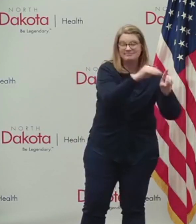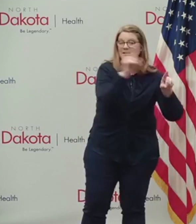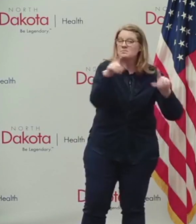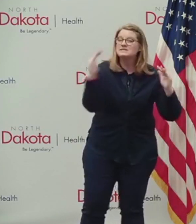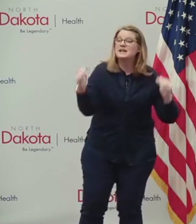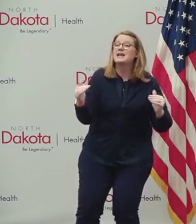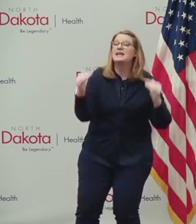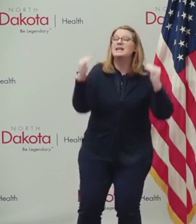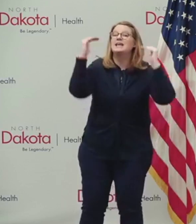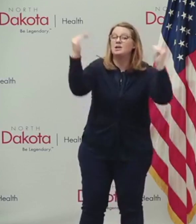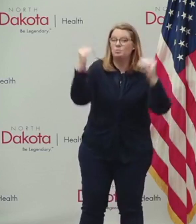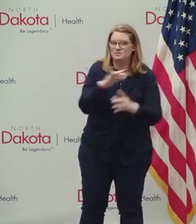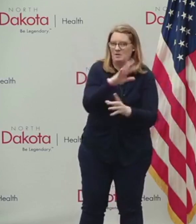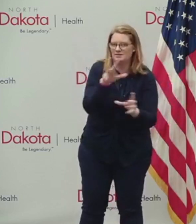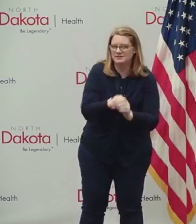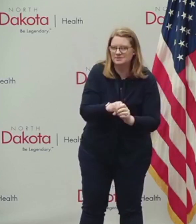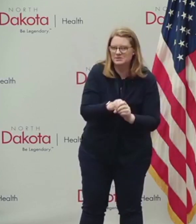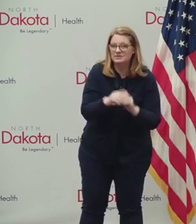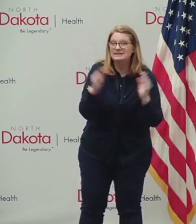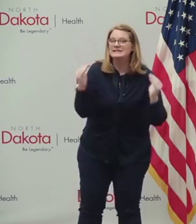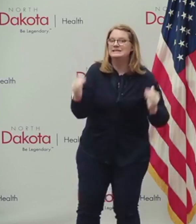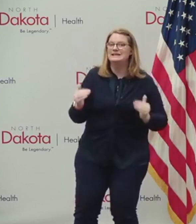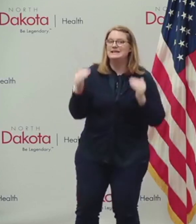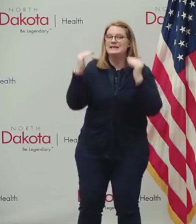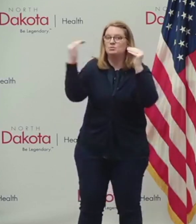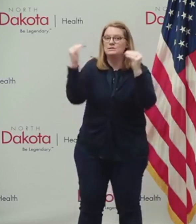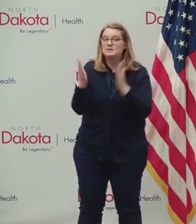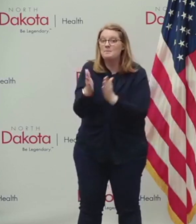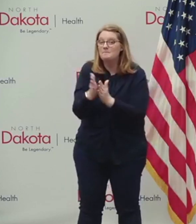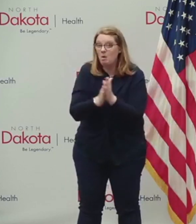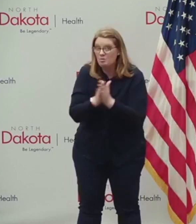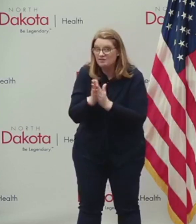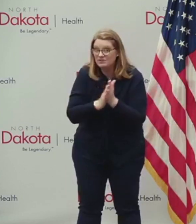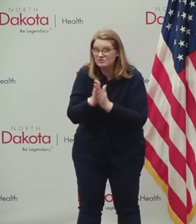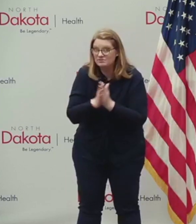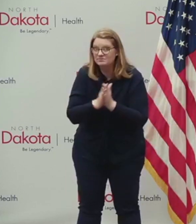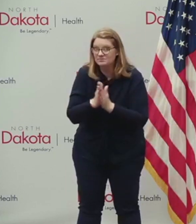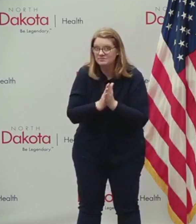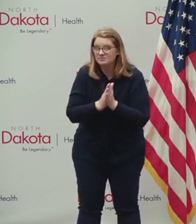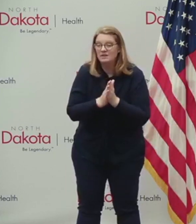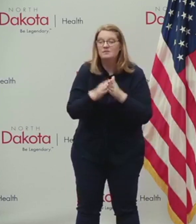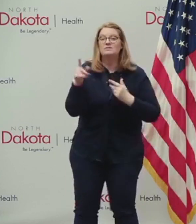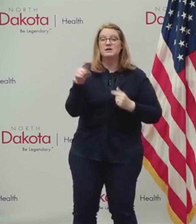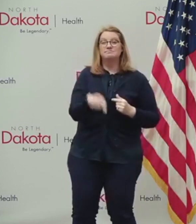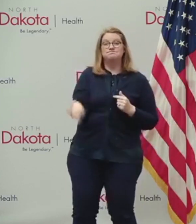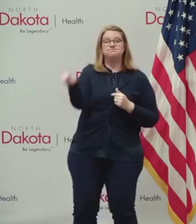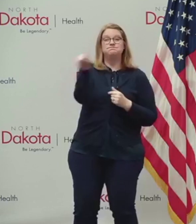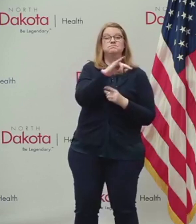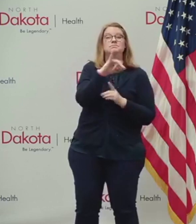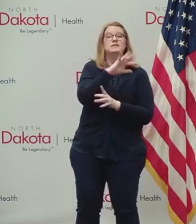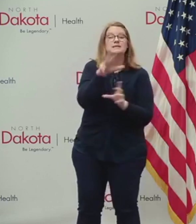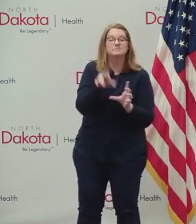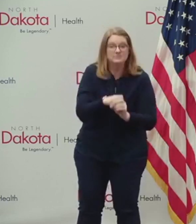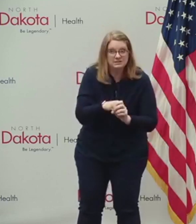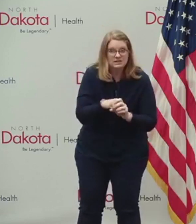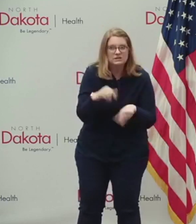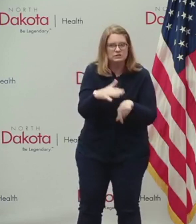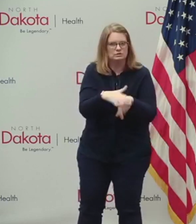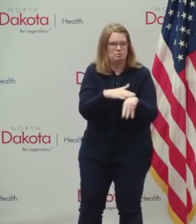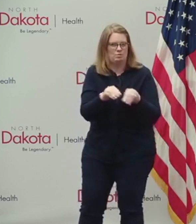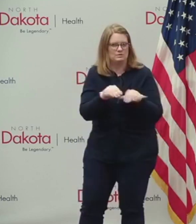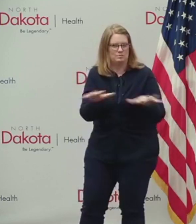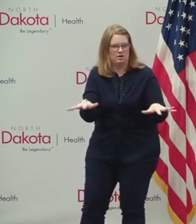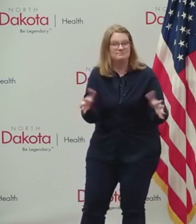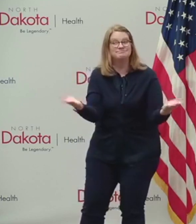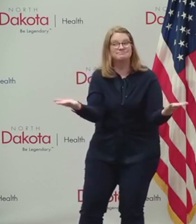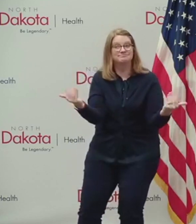compliance or increased participation, increased motivation for participation in helping to slow the spread.